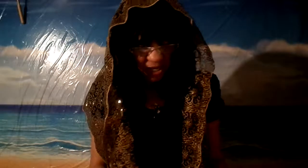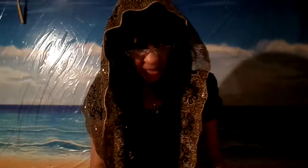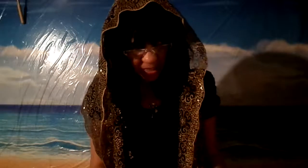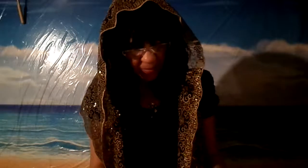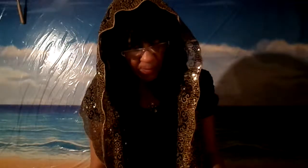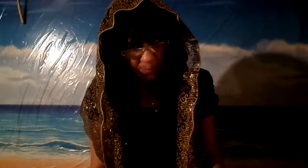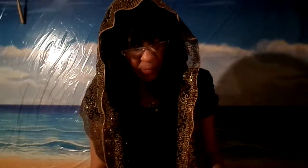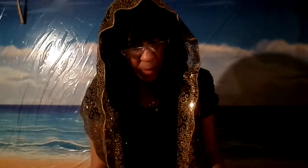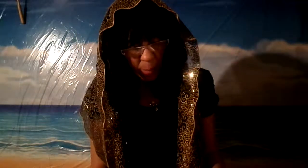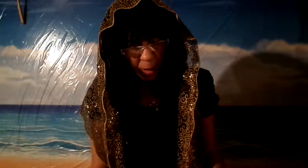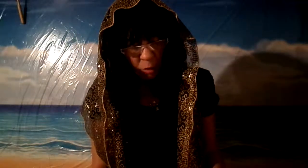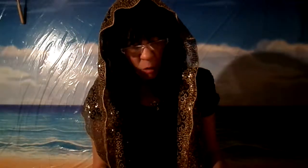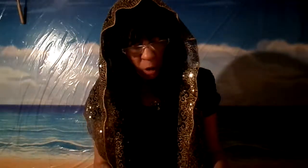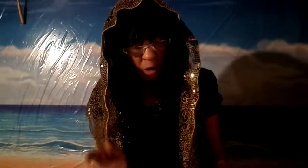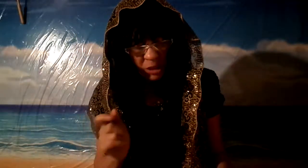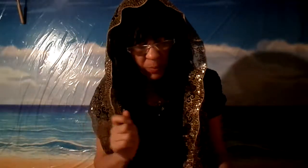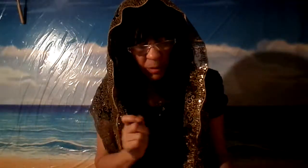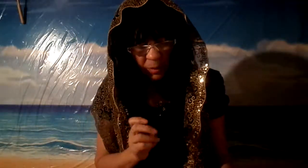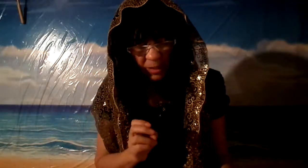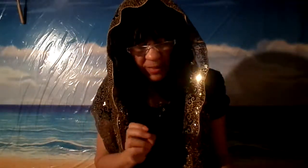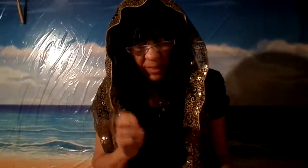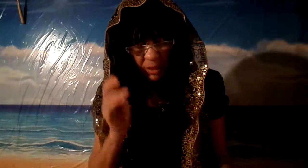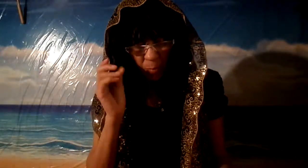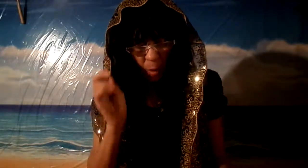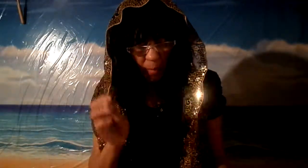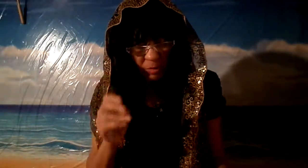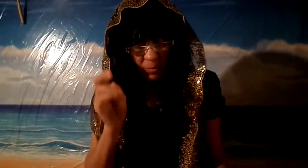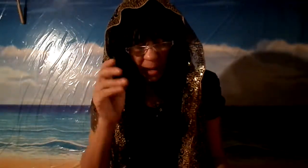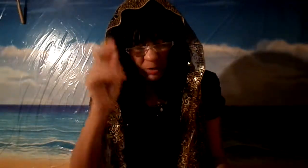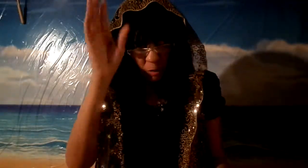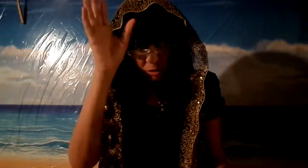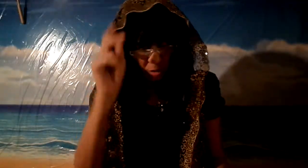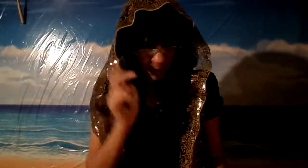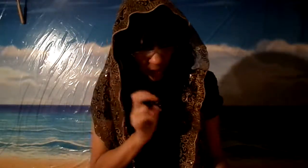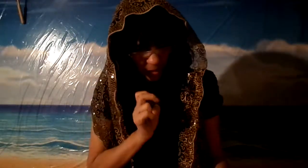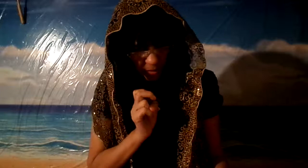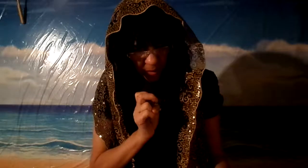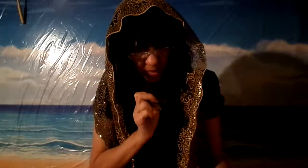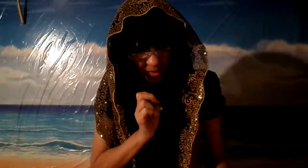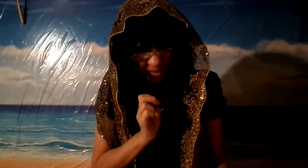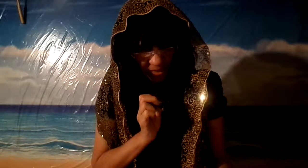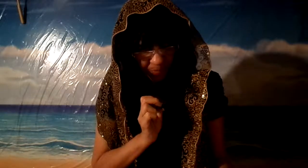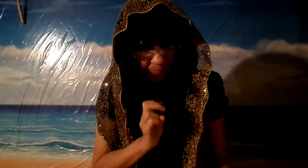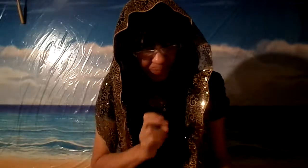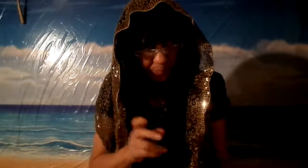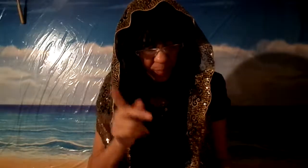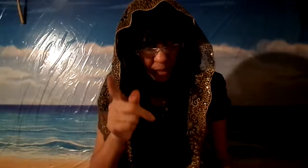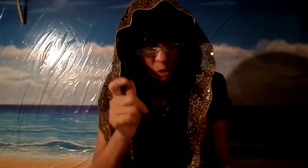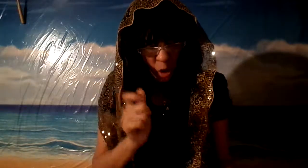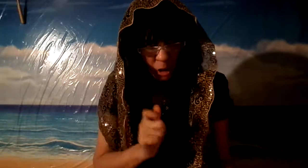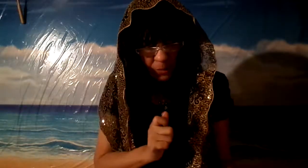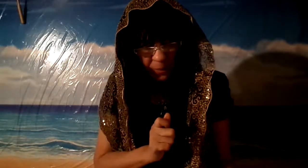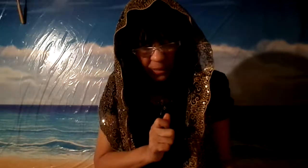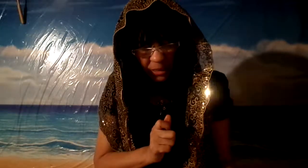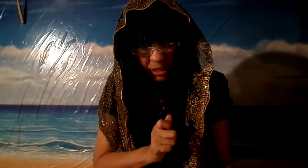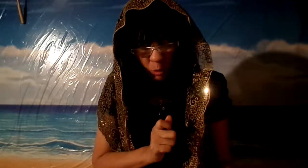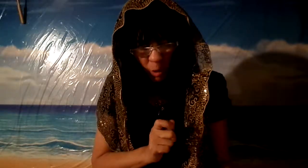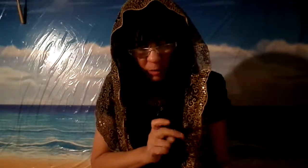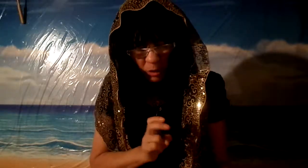Yes. Baptism of the Holy Spirit believes in the appointment by to authority. Yes. Tongue speaking is one of the